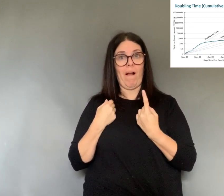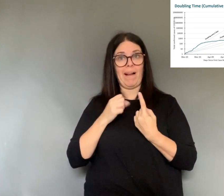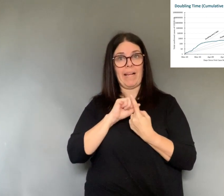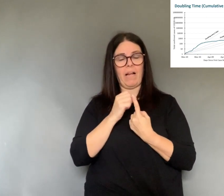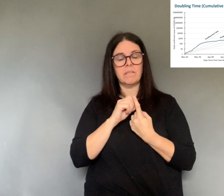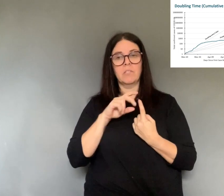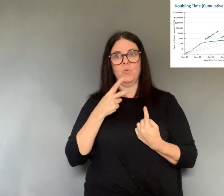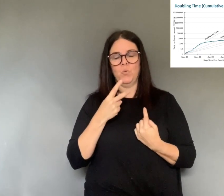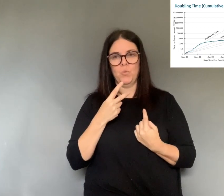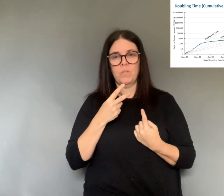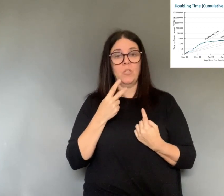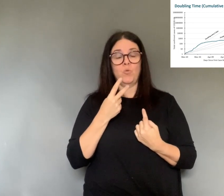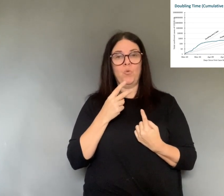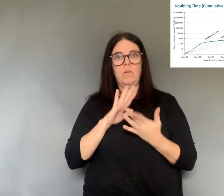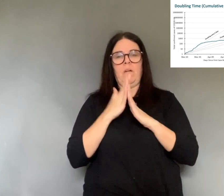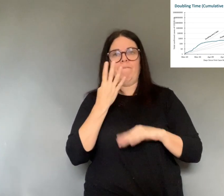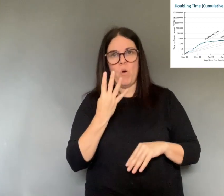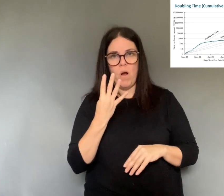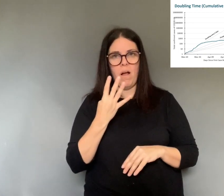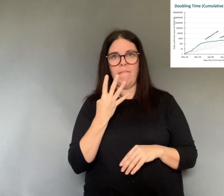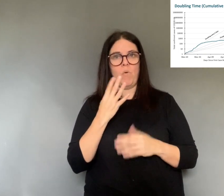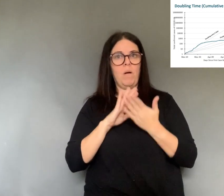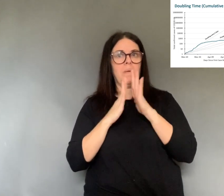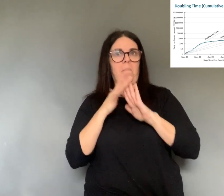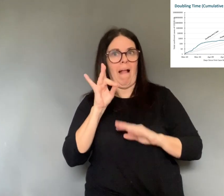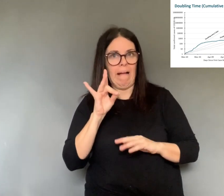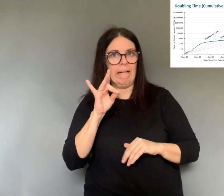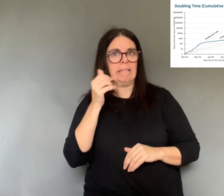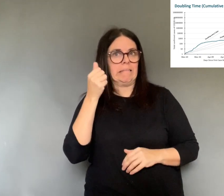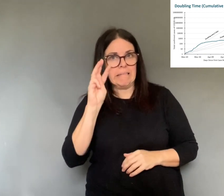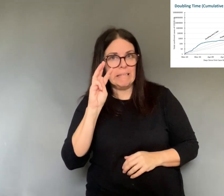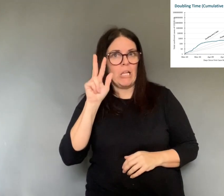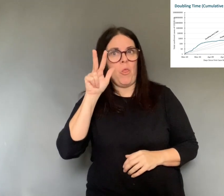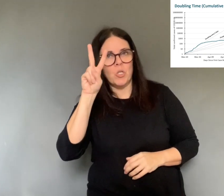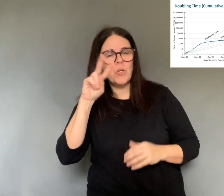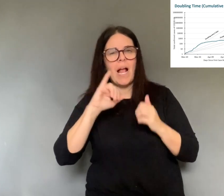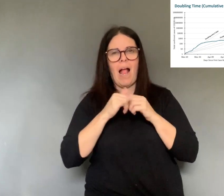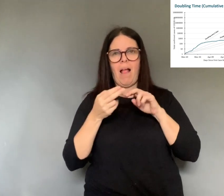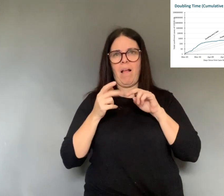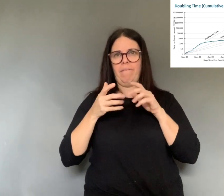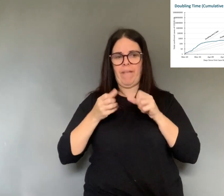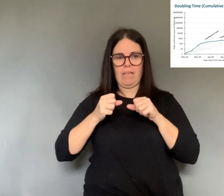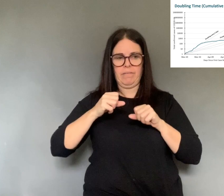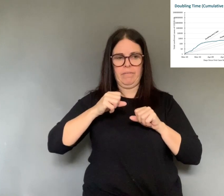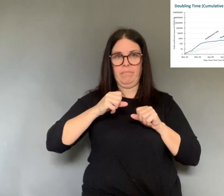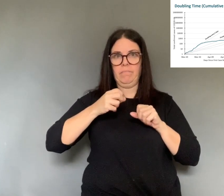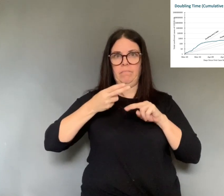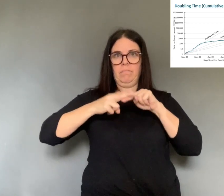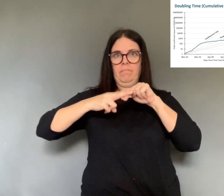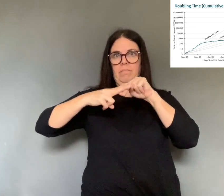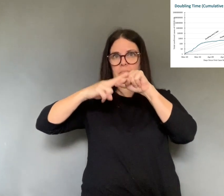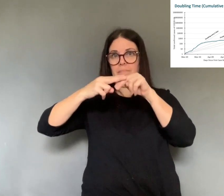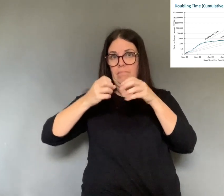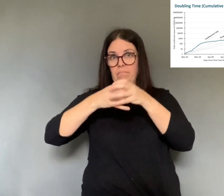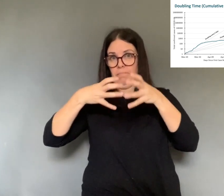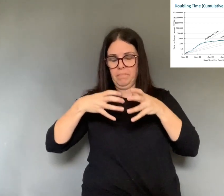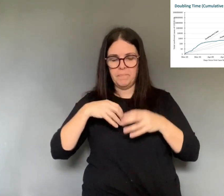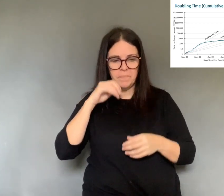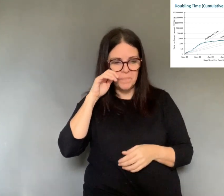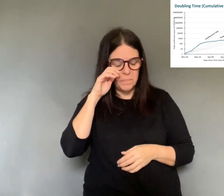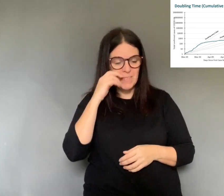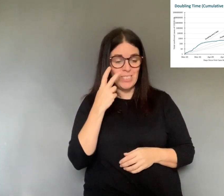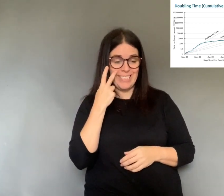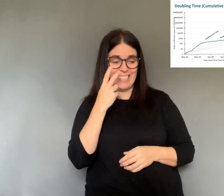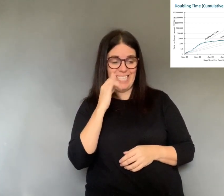how quickly COVID-19 is spreading in our area. These specific figures look at our doubling rate since our first case